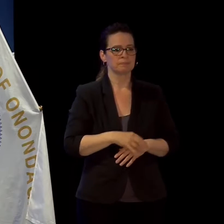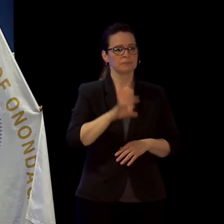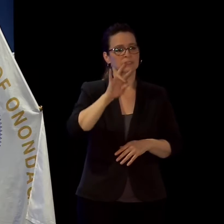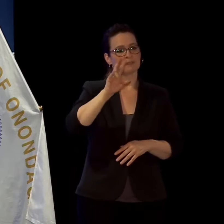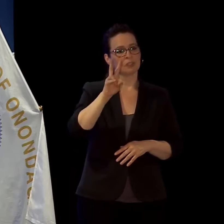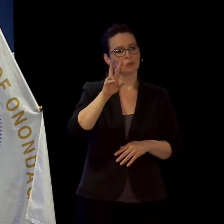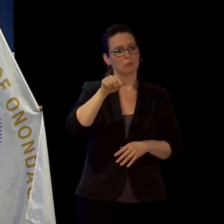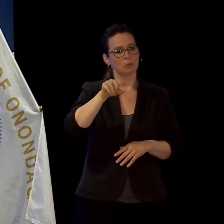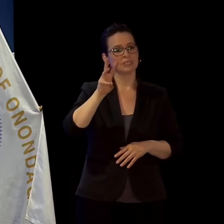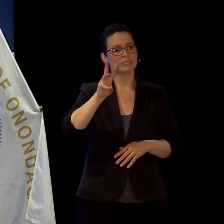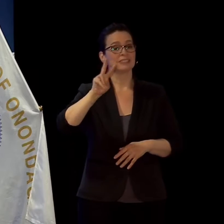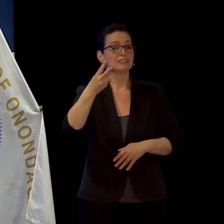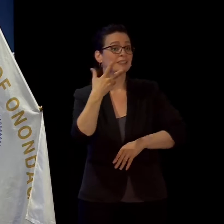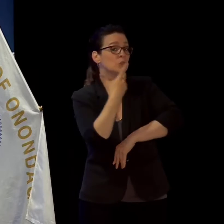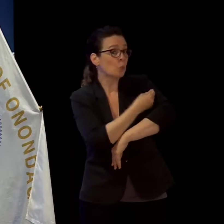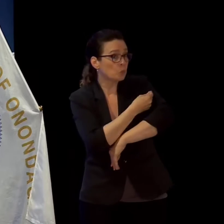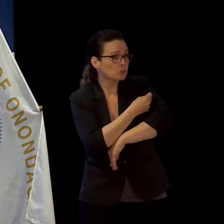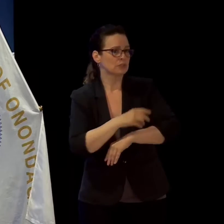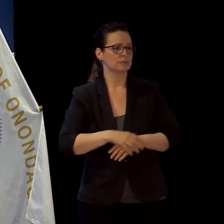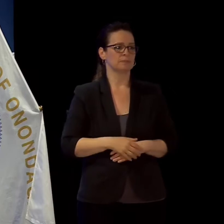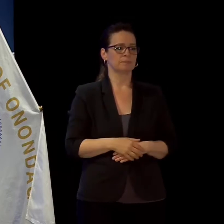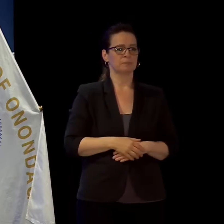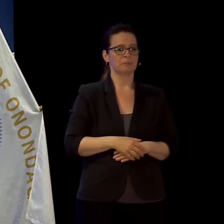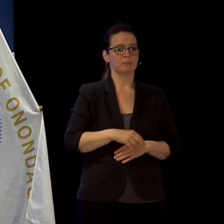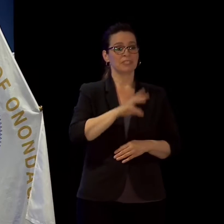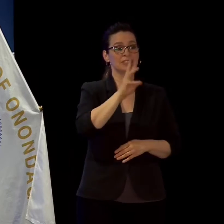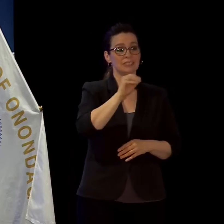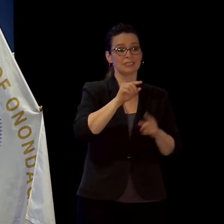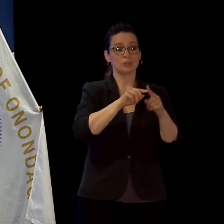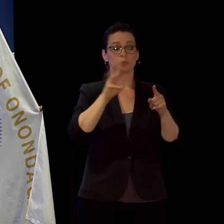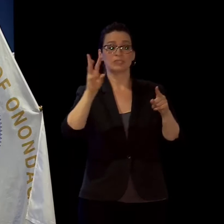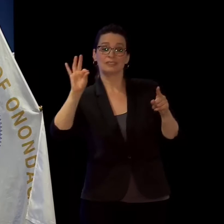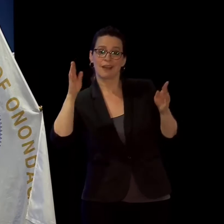72.6% second dose. 60 to 69,